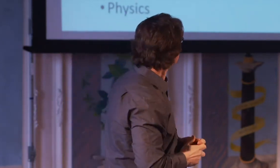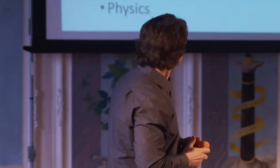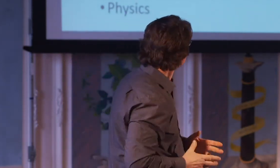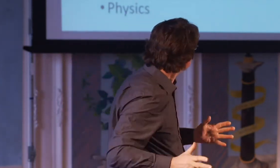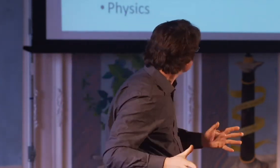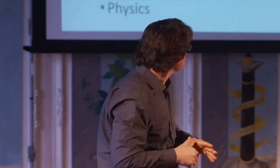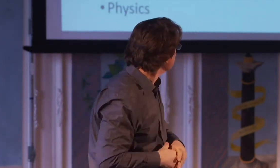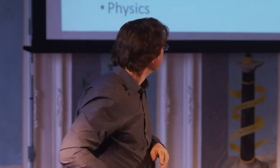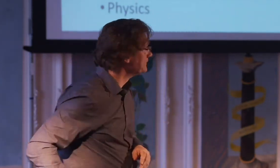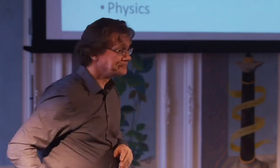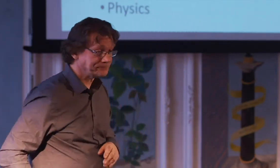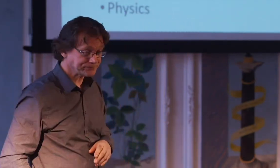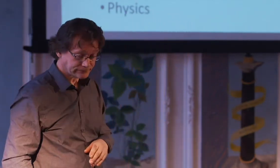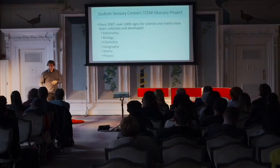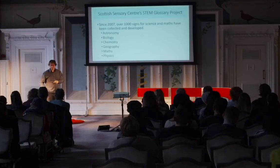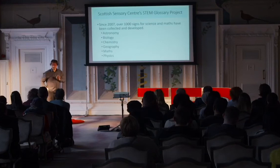maths, and physics.